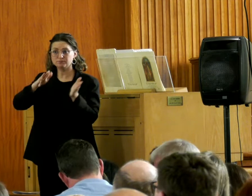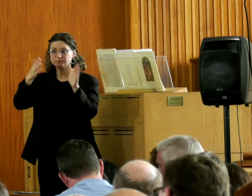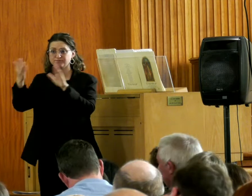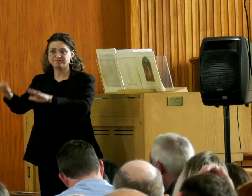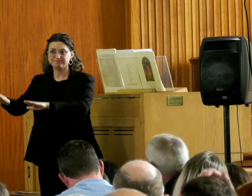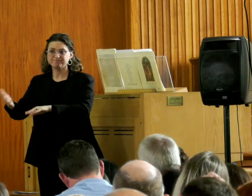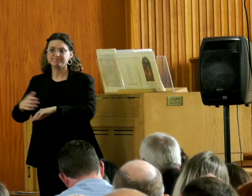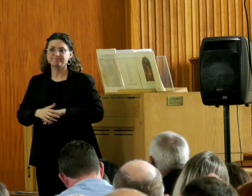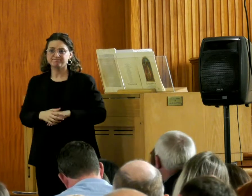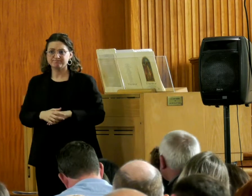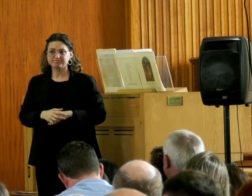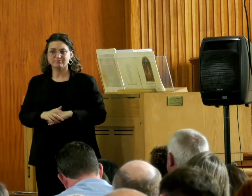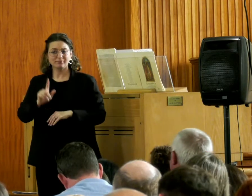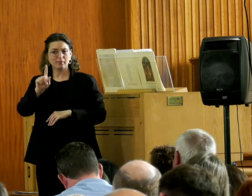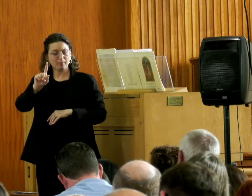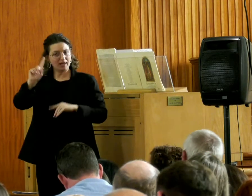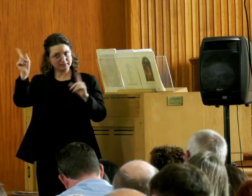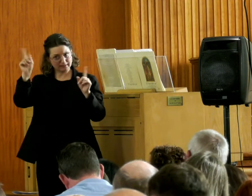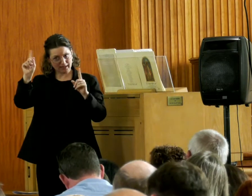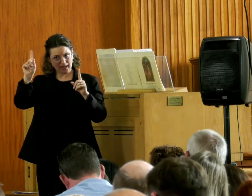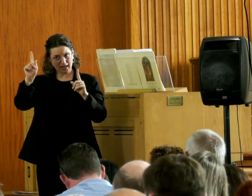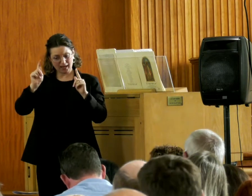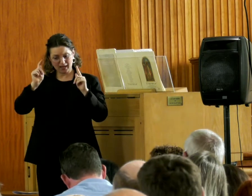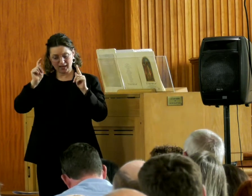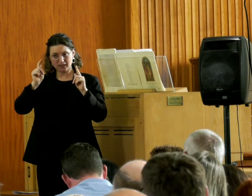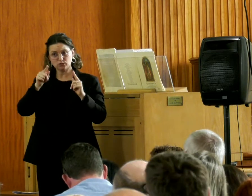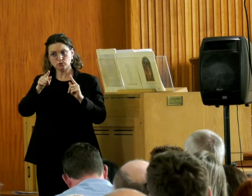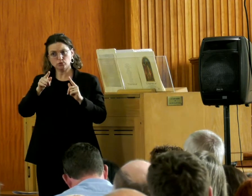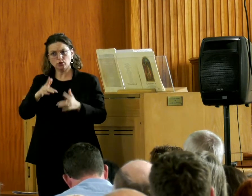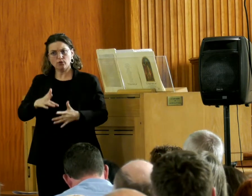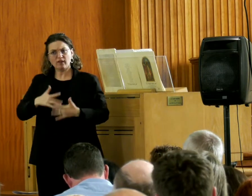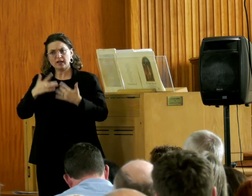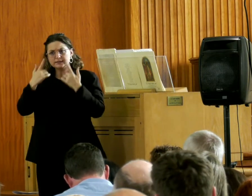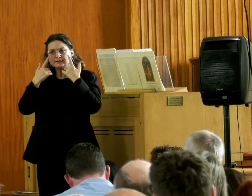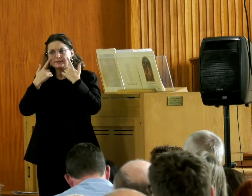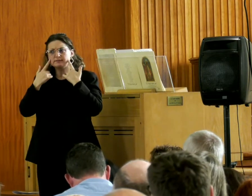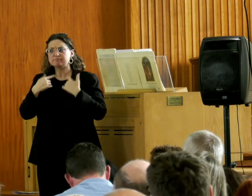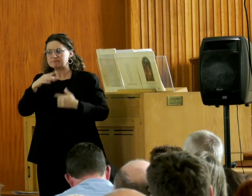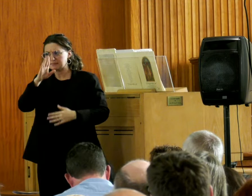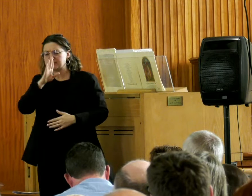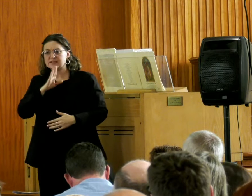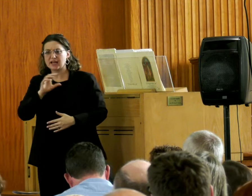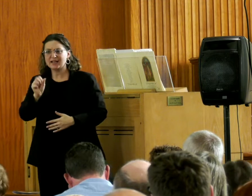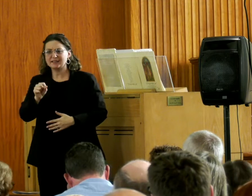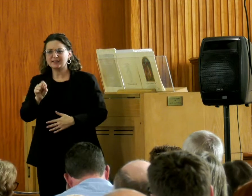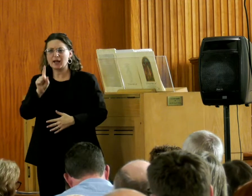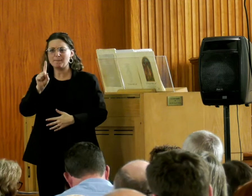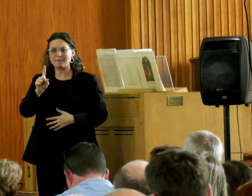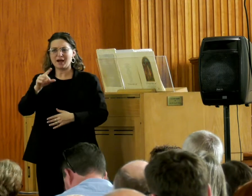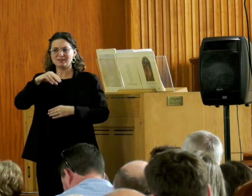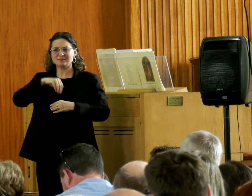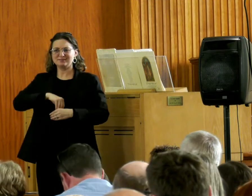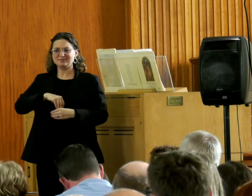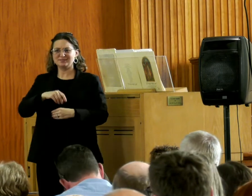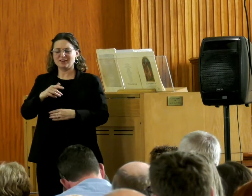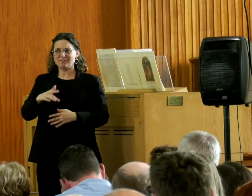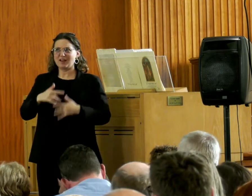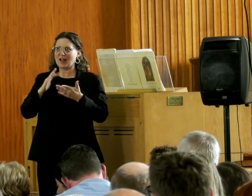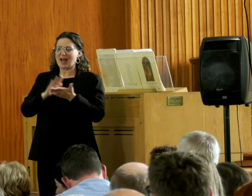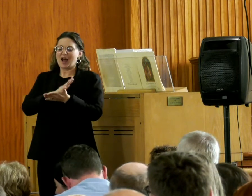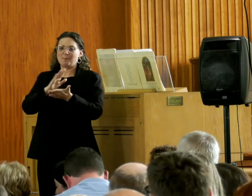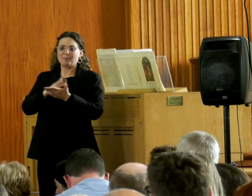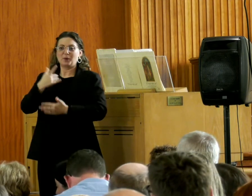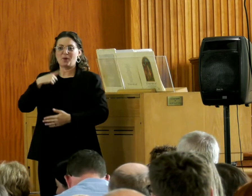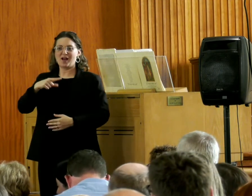But today, beyond our natural sorrow, there is a supernatural joy that comes from knowing